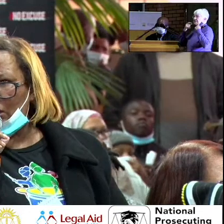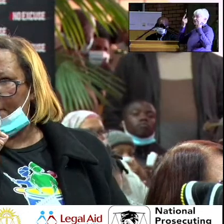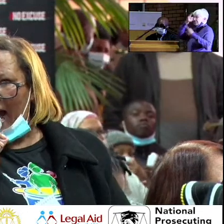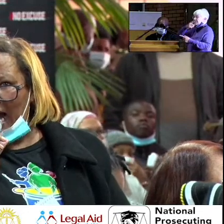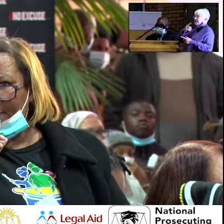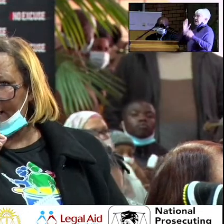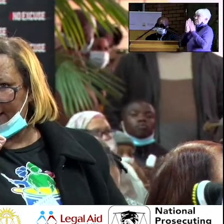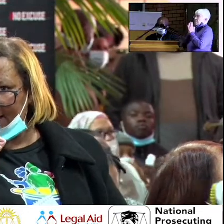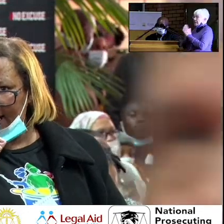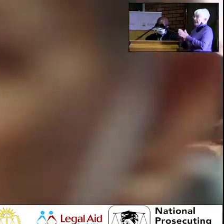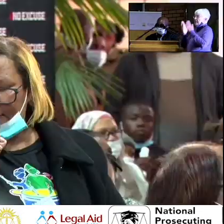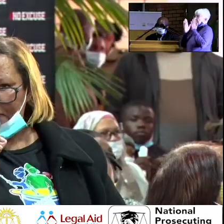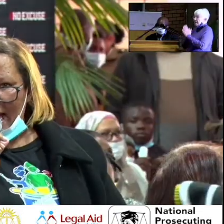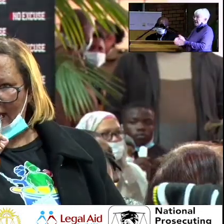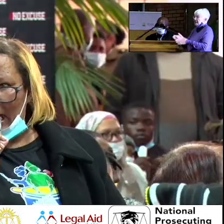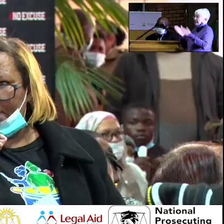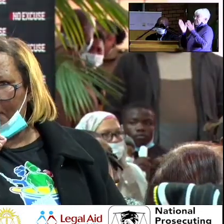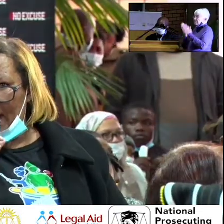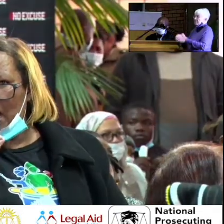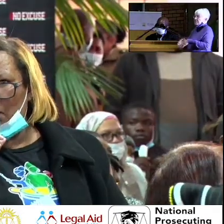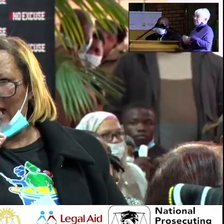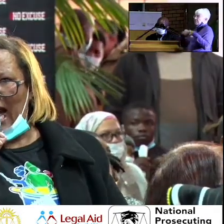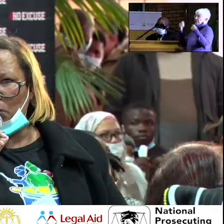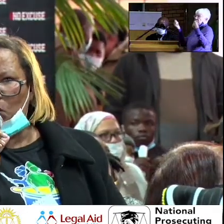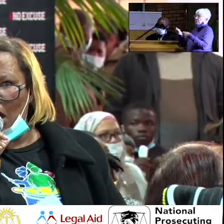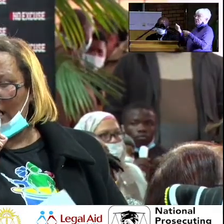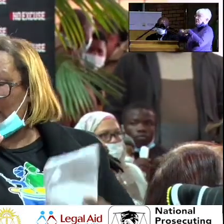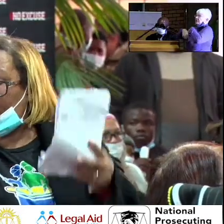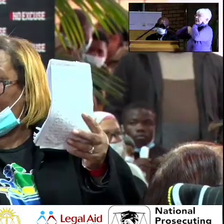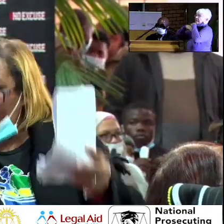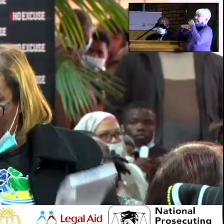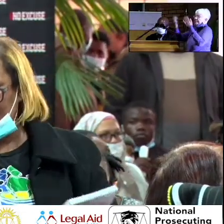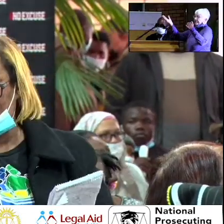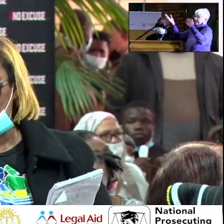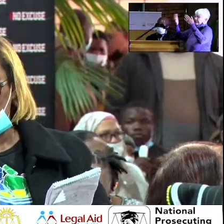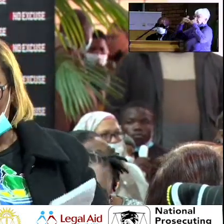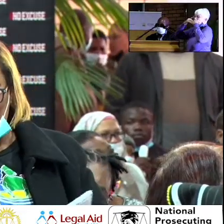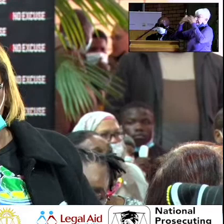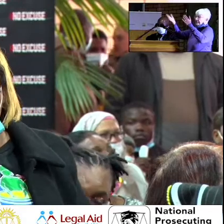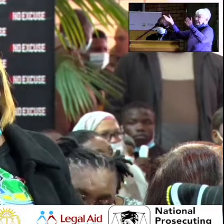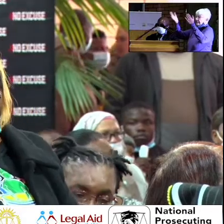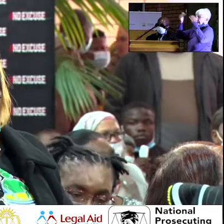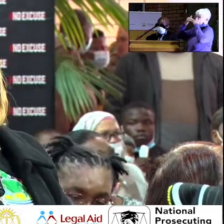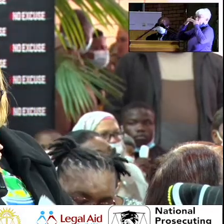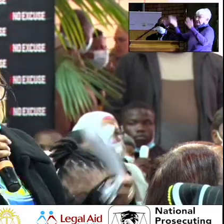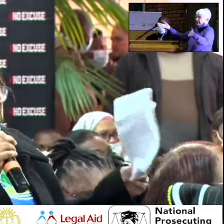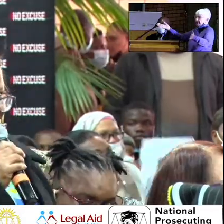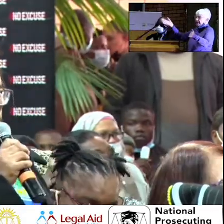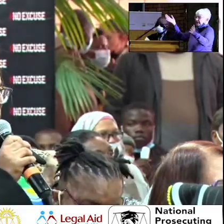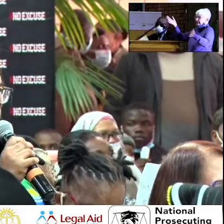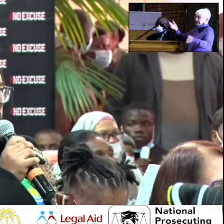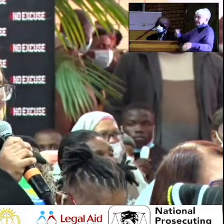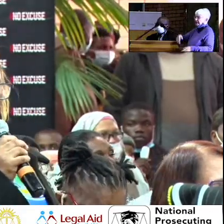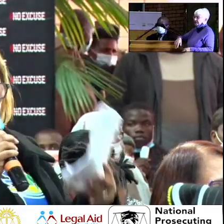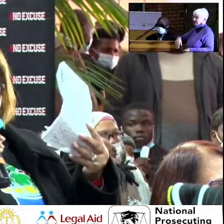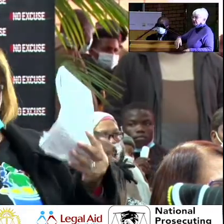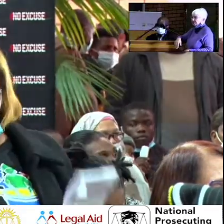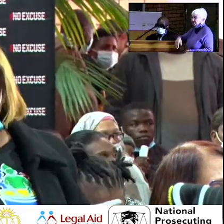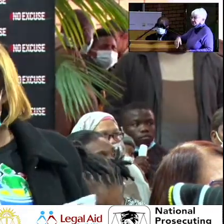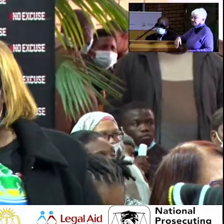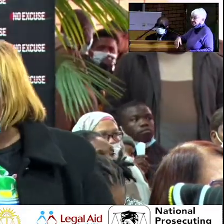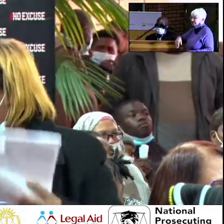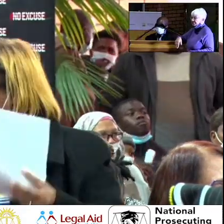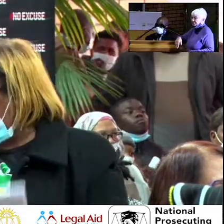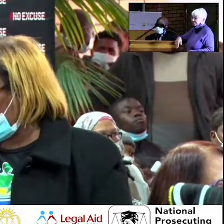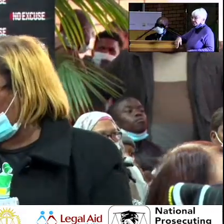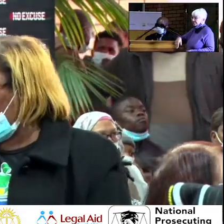Because the Bible says that prayer without work, that faith without work is dead. We need